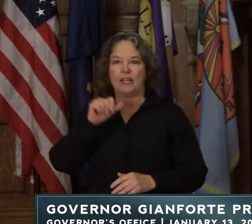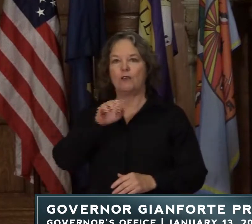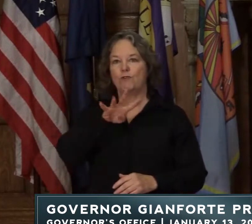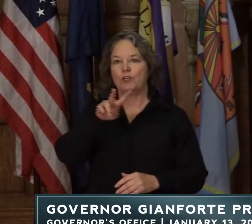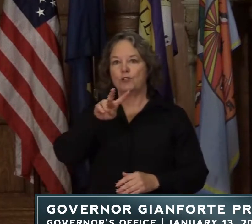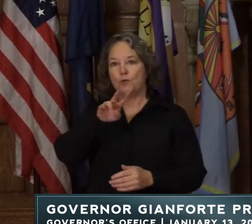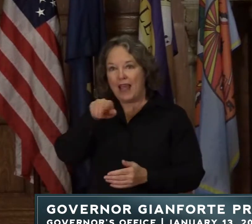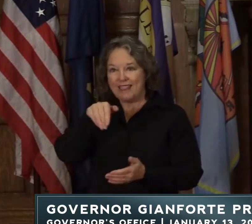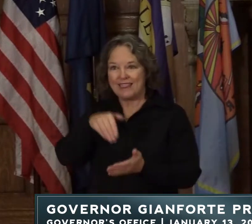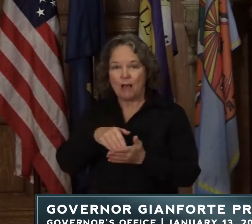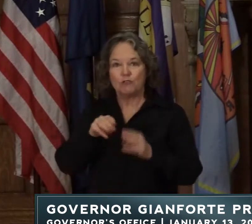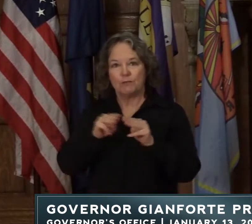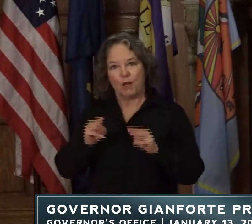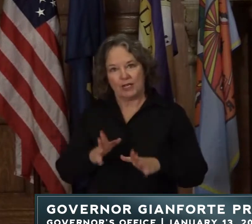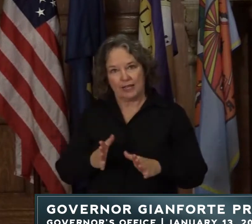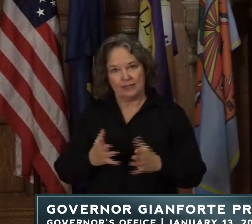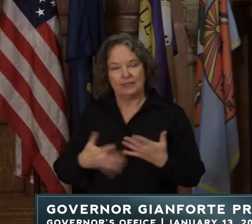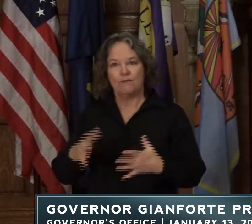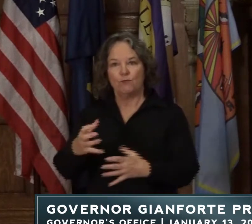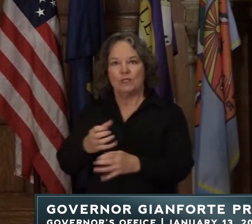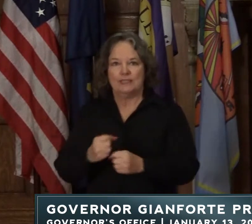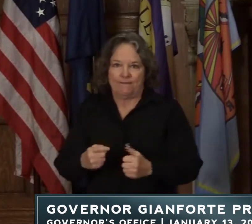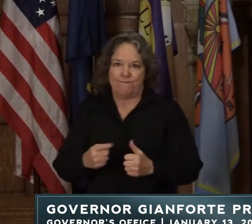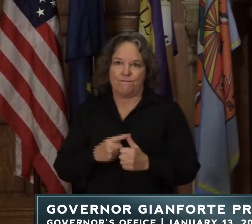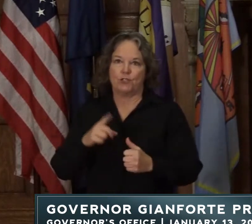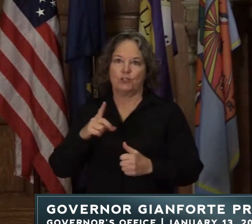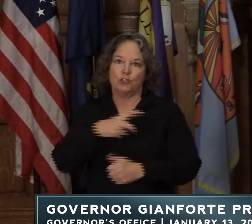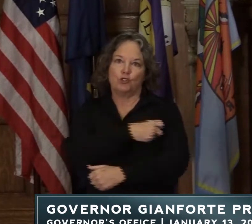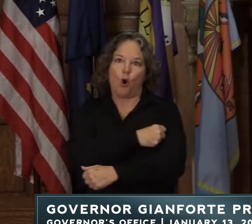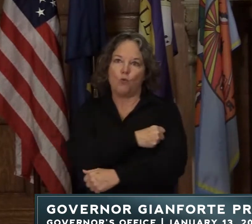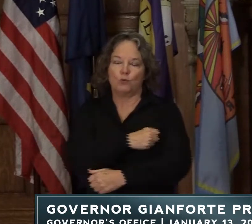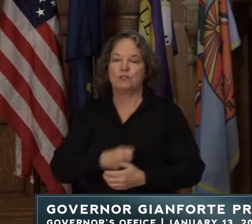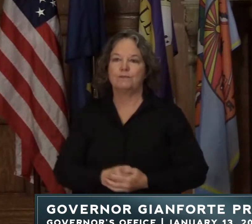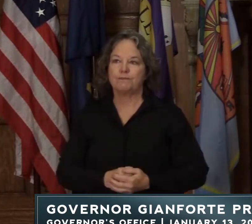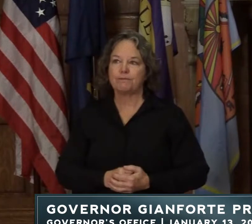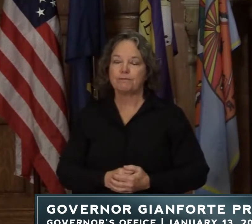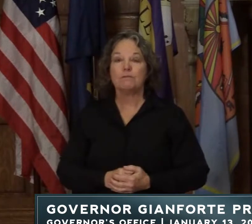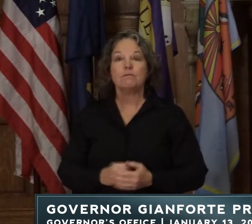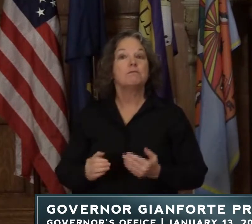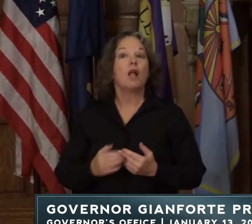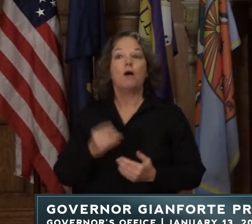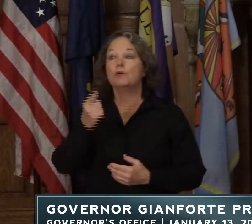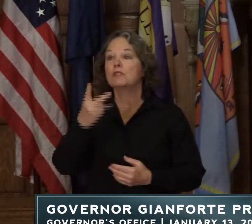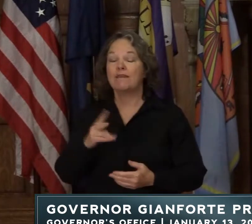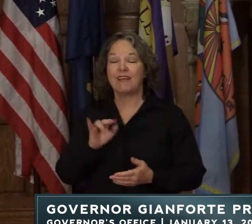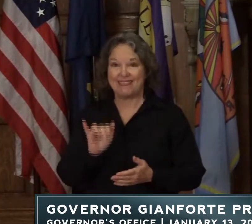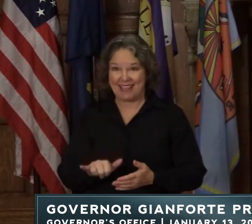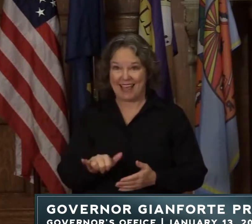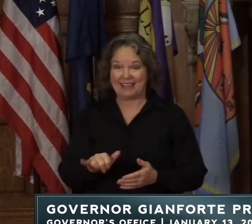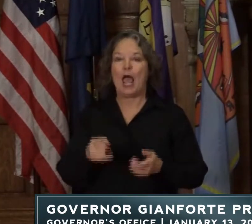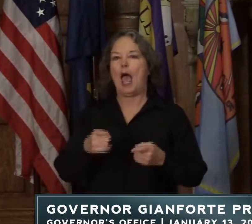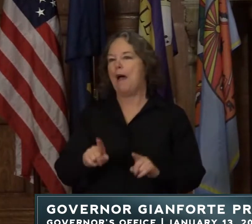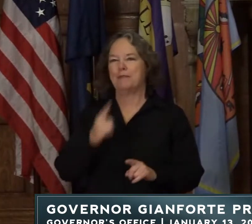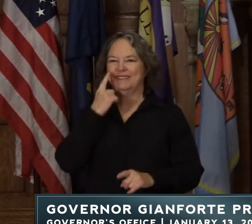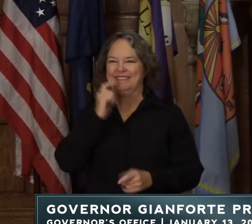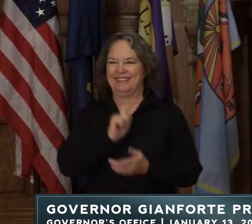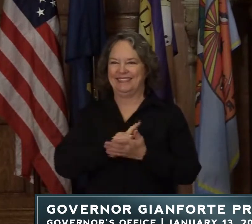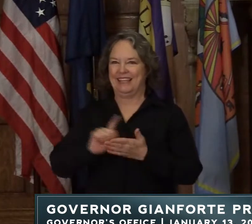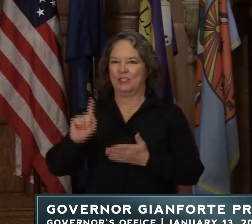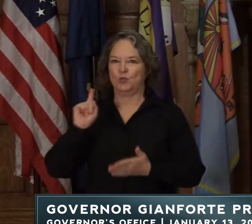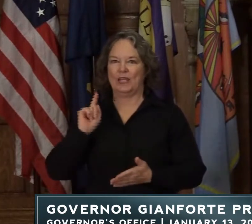42,000 Montanans have received their first dose of the vaccine, and almost half of that occurred just last